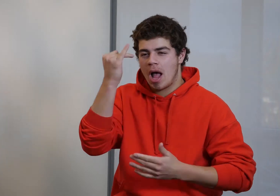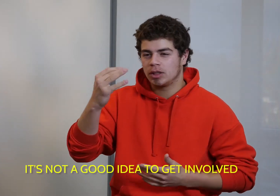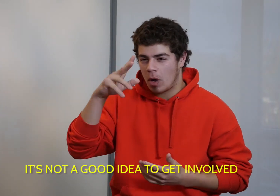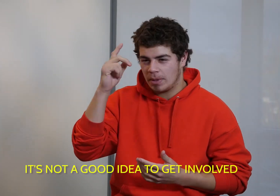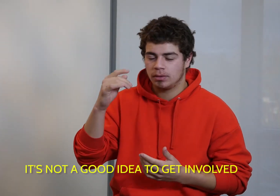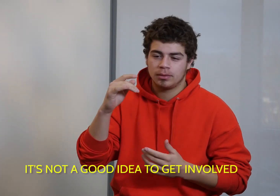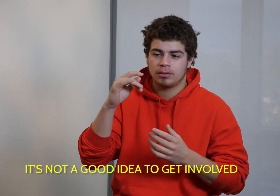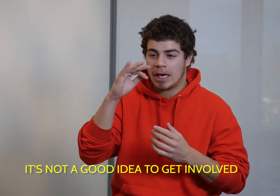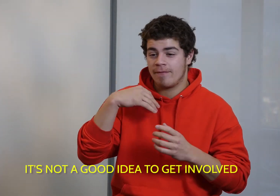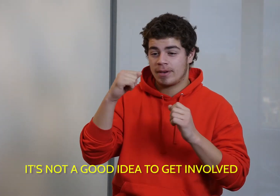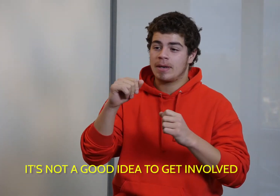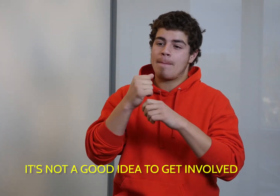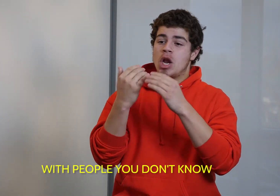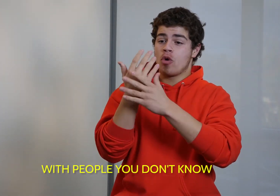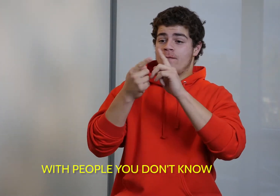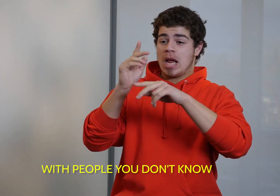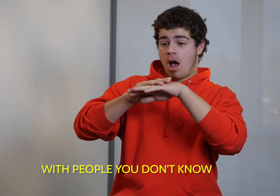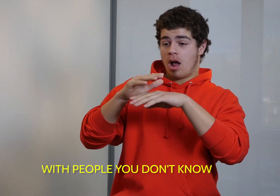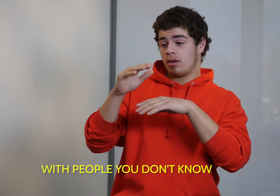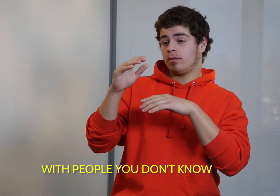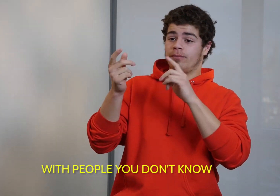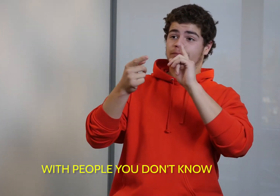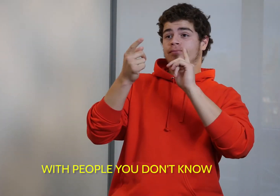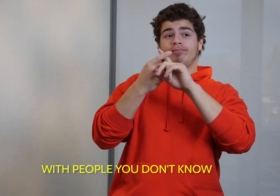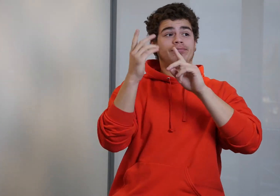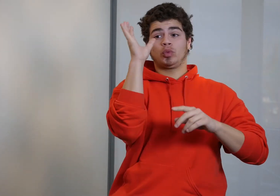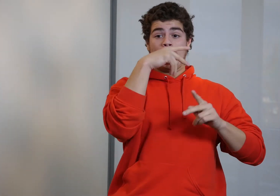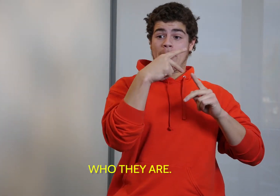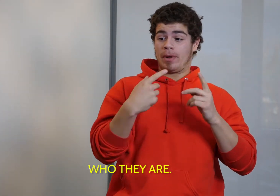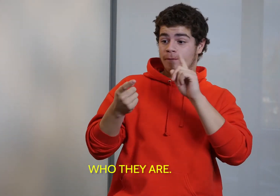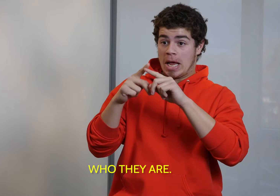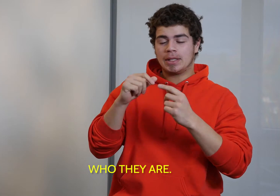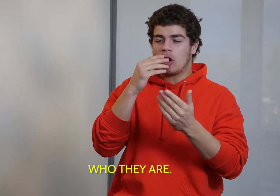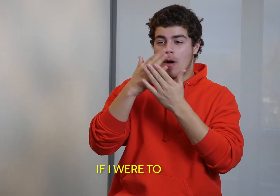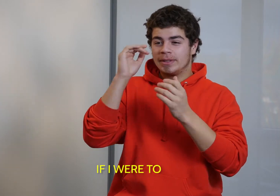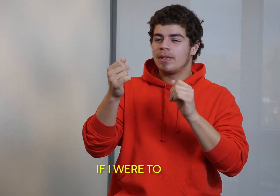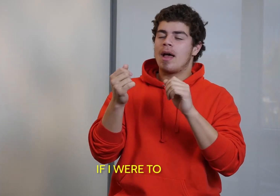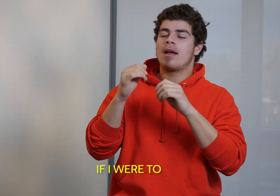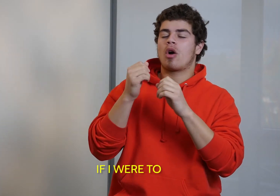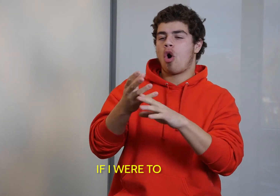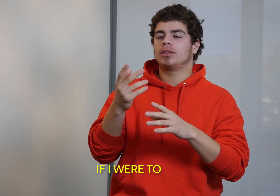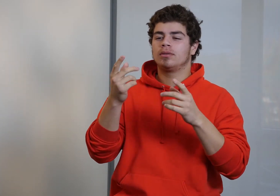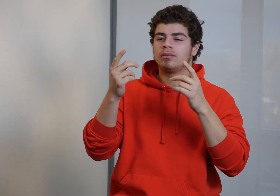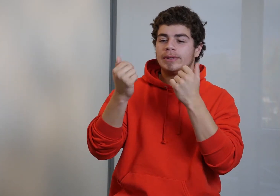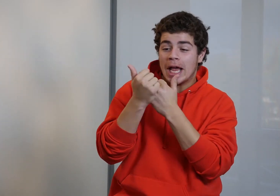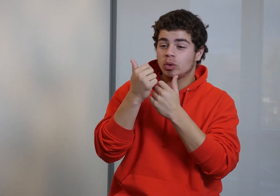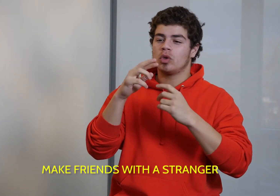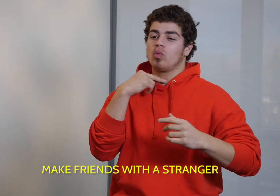It's not a good idea to get involved with people that you don't know who they are. If I were to make